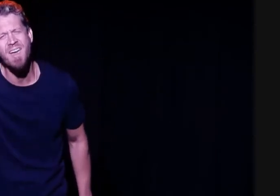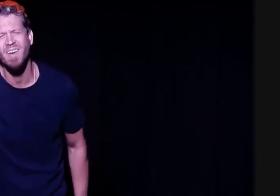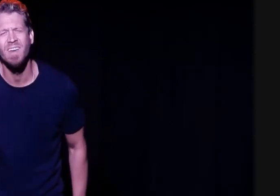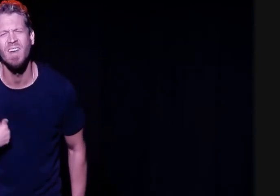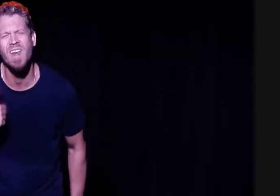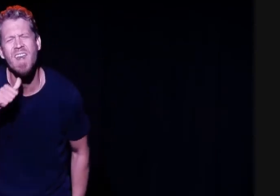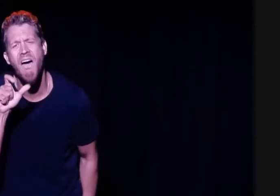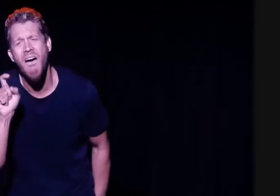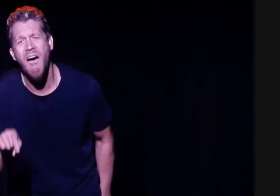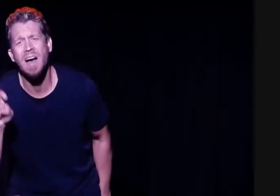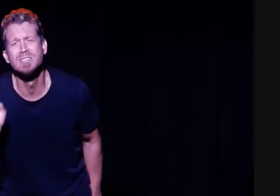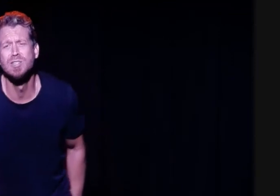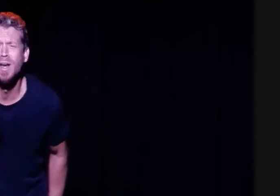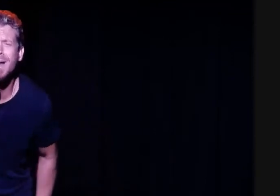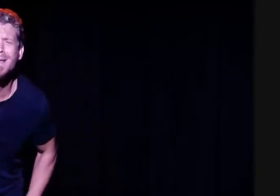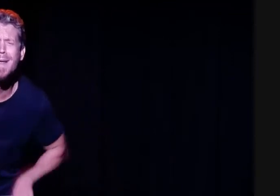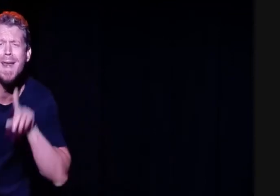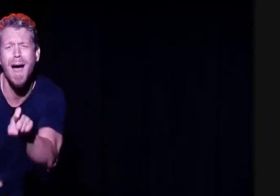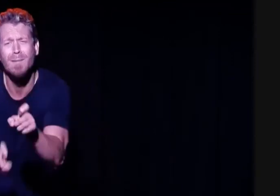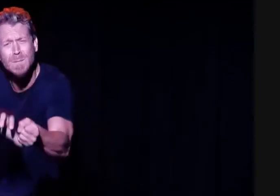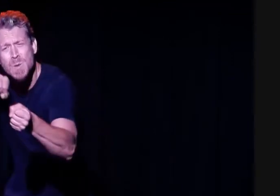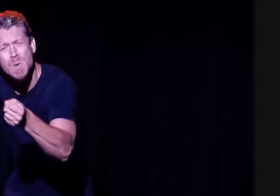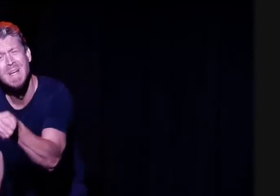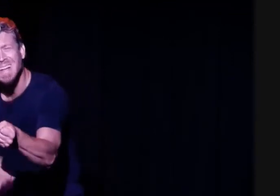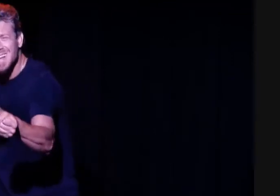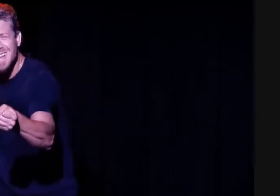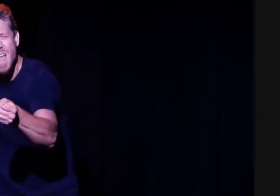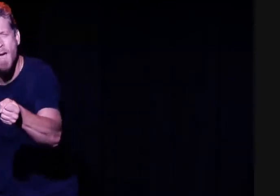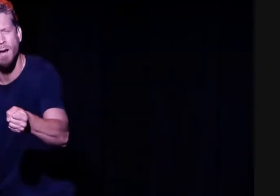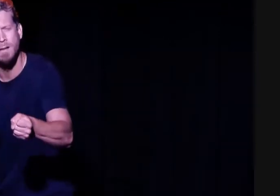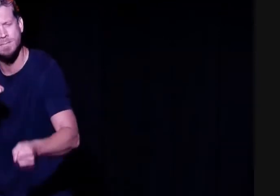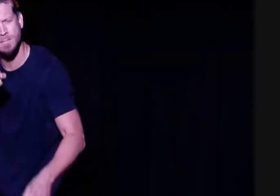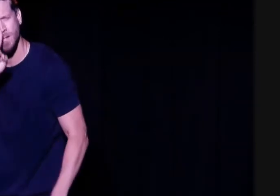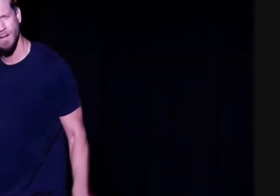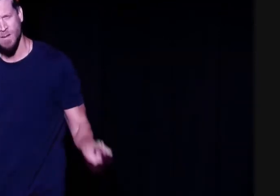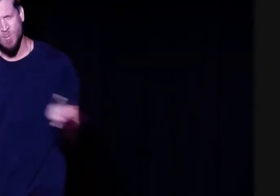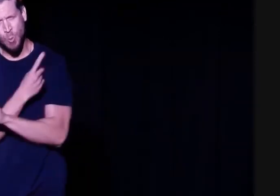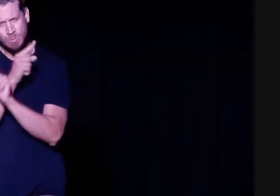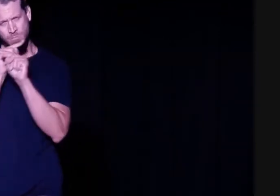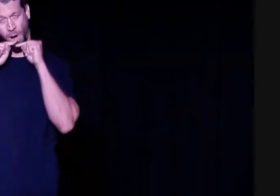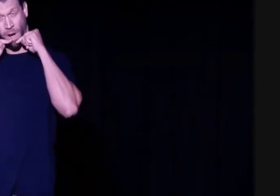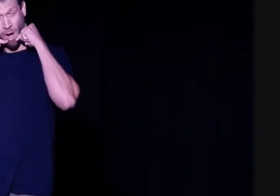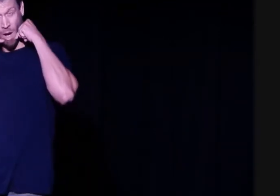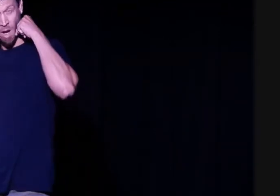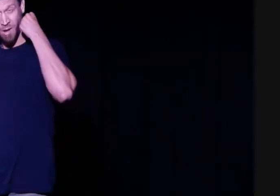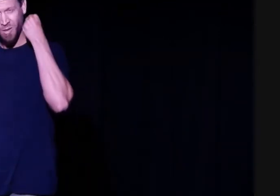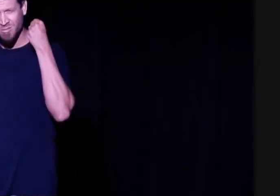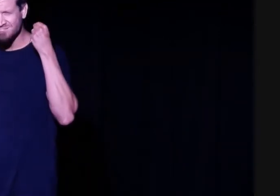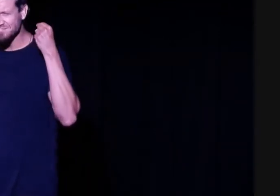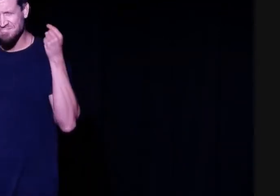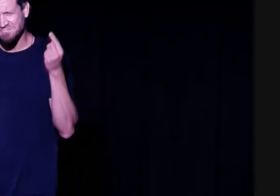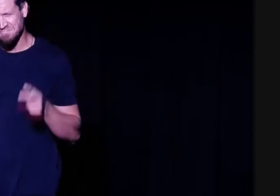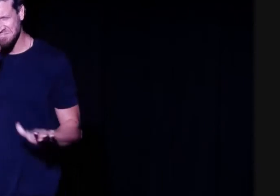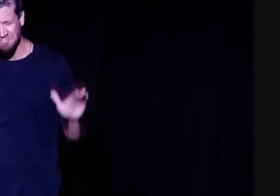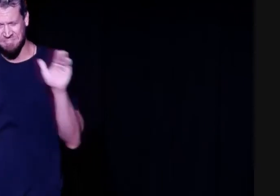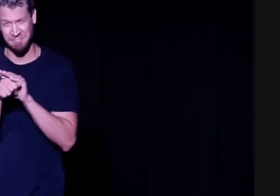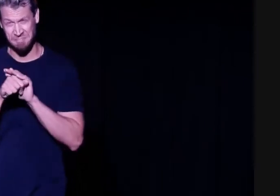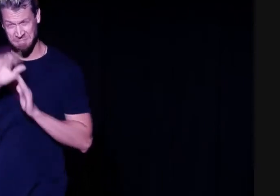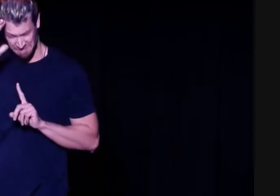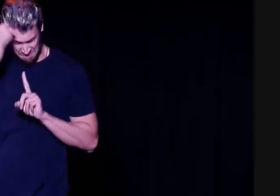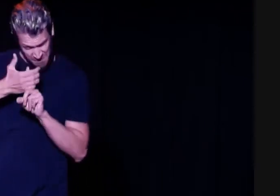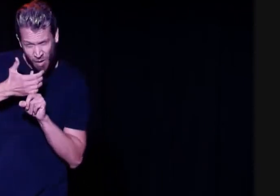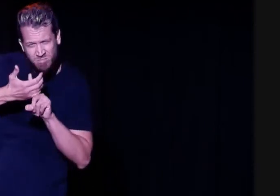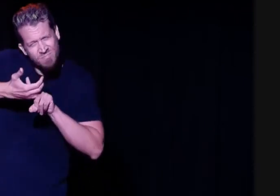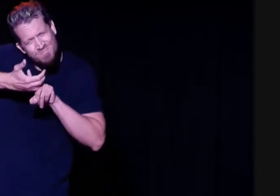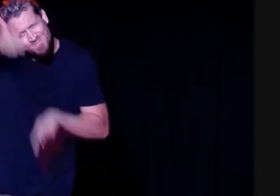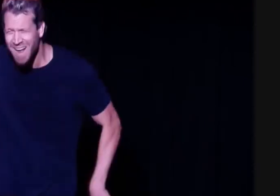Carry your mind. I shouldn't have to ask. Cynical smile. Time to